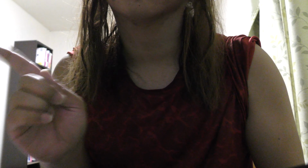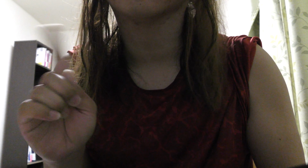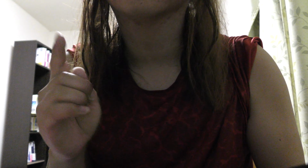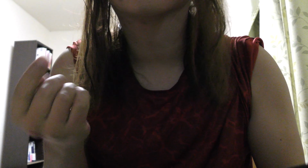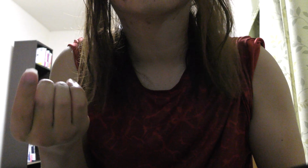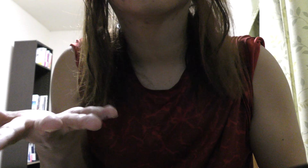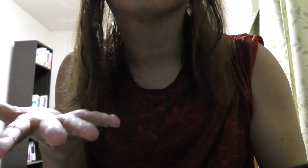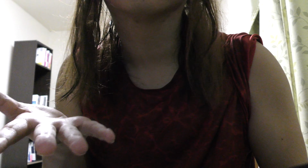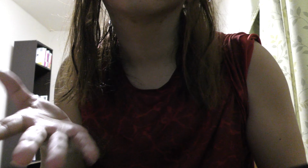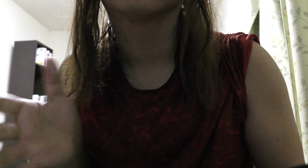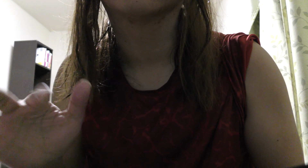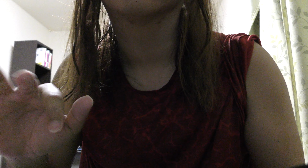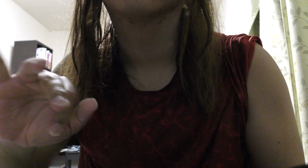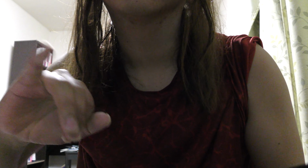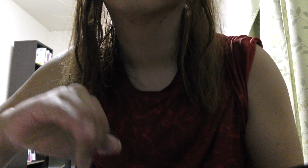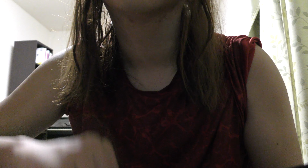The